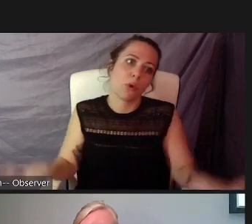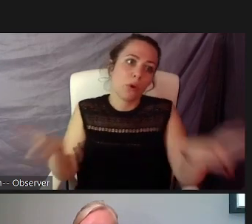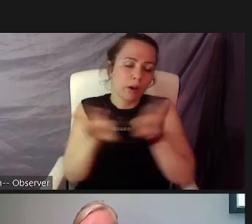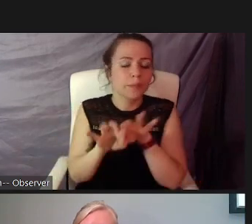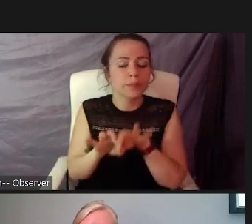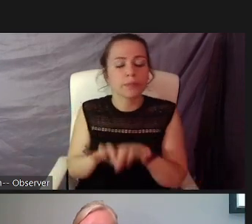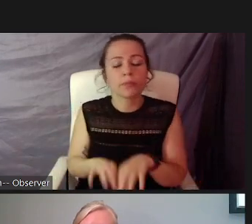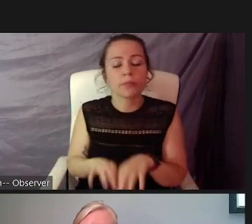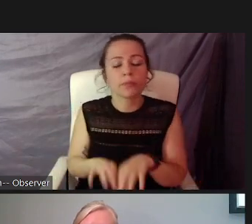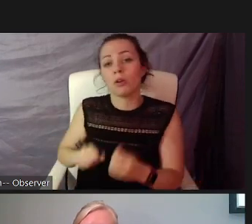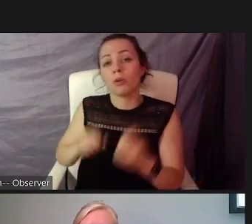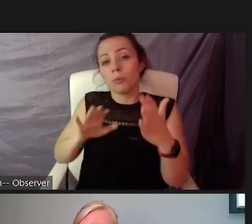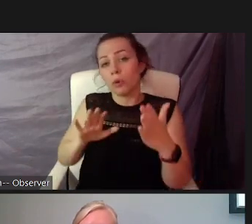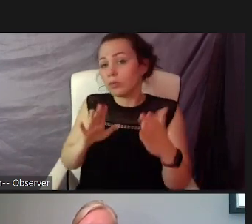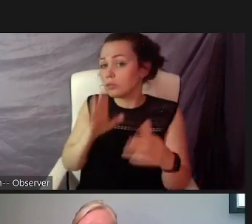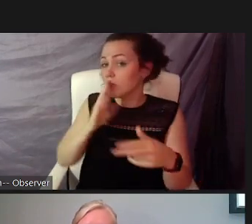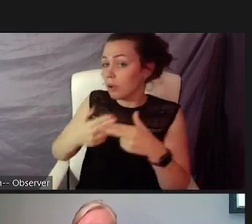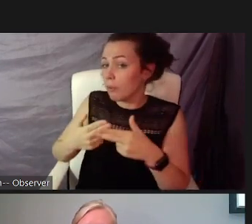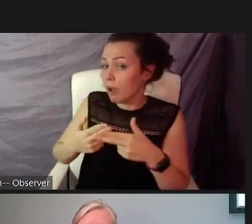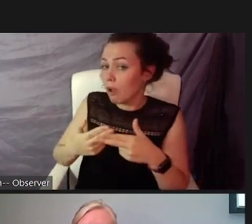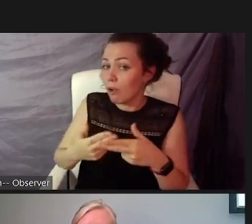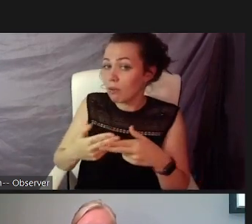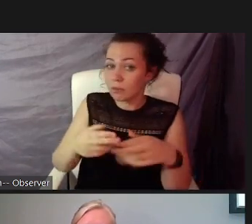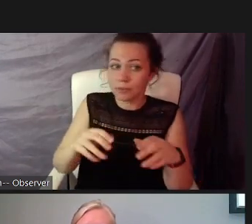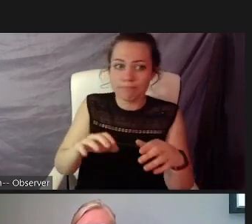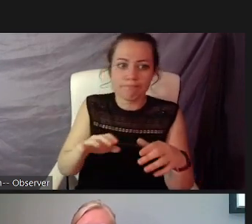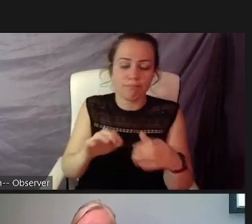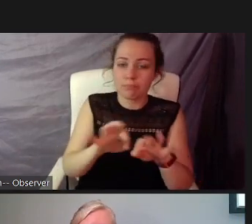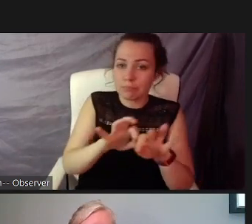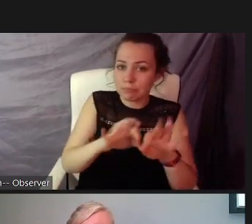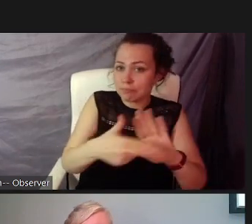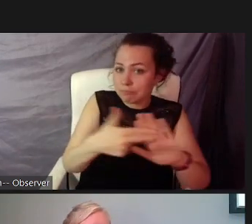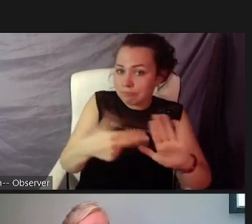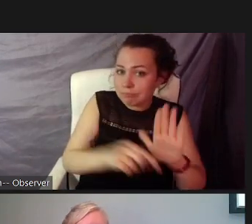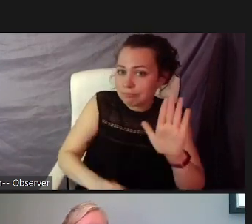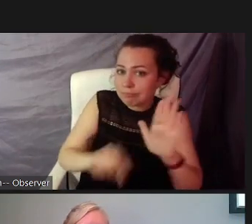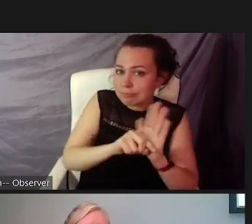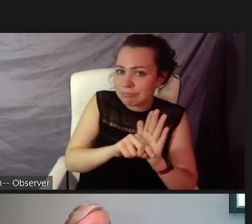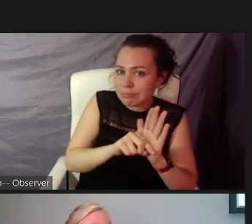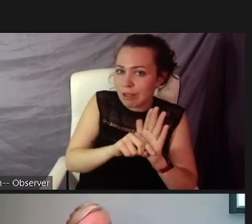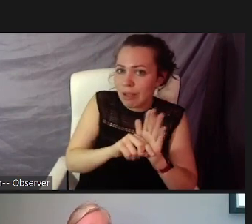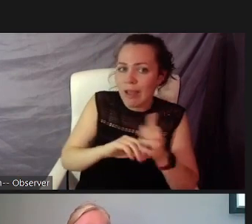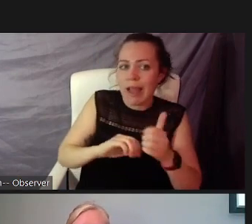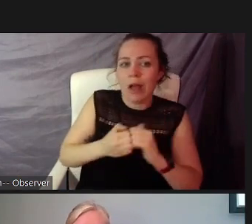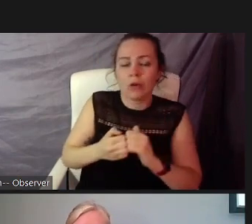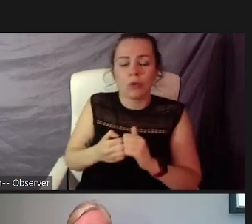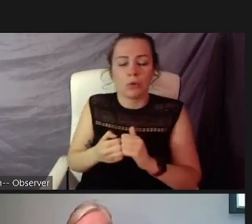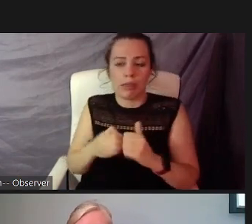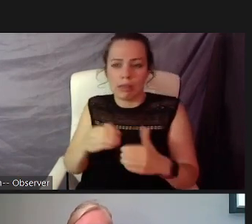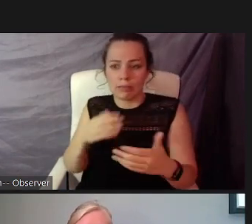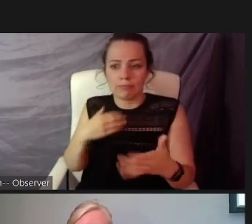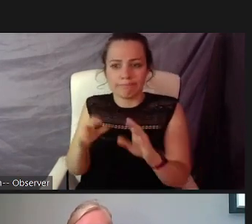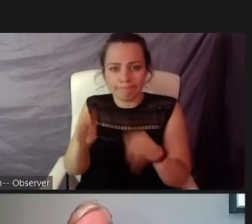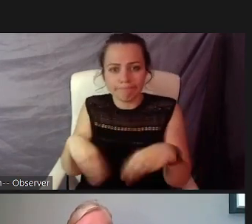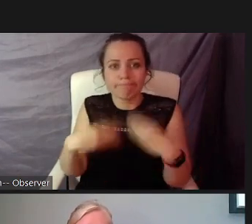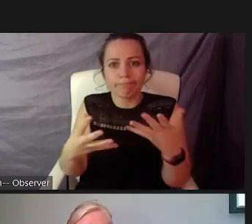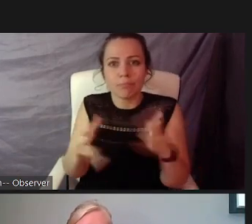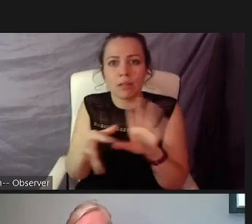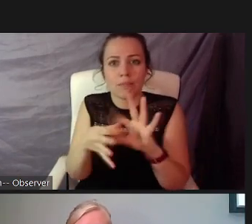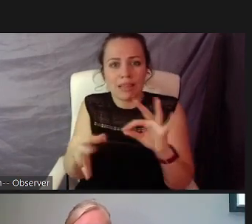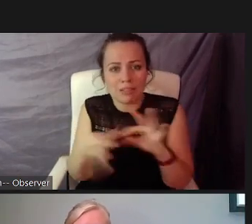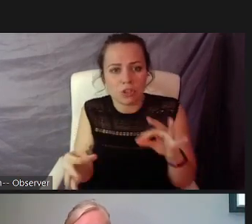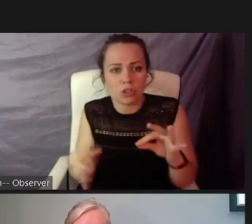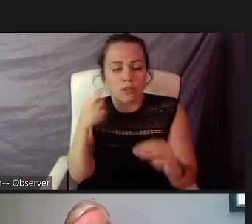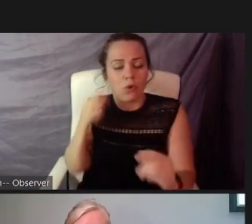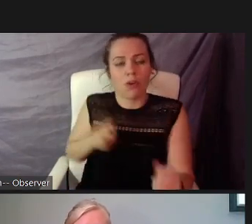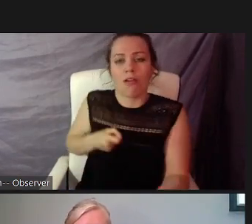and discrimination is to really think about messages which evoke empathy, messages which invoke compassion